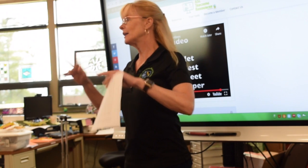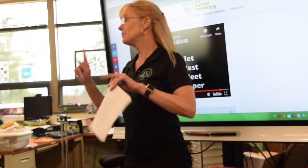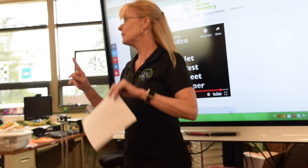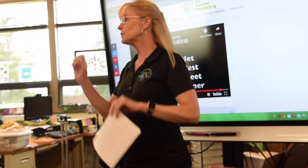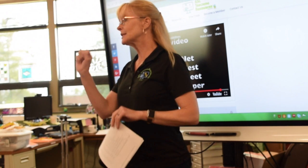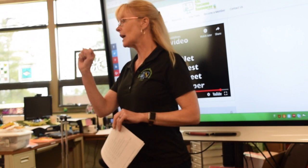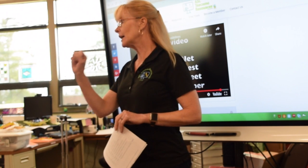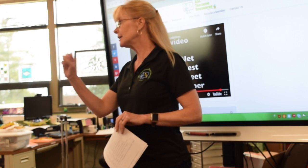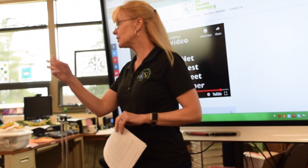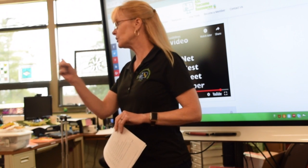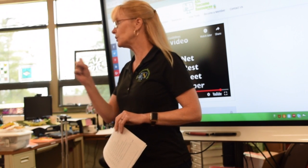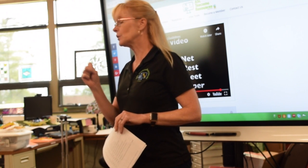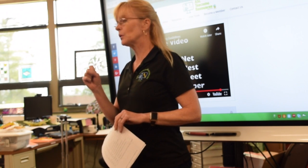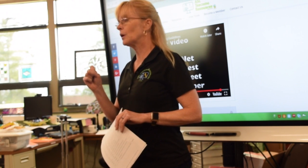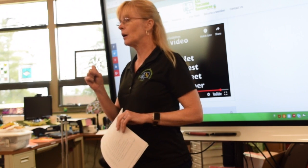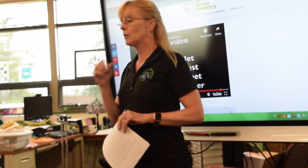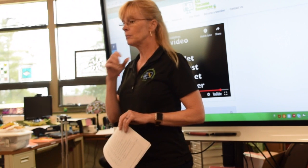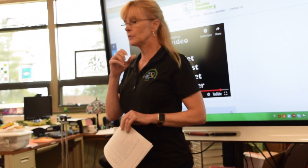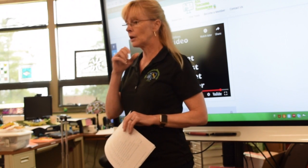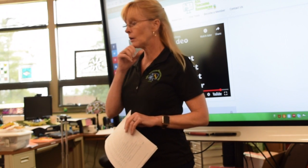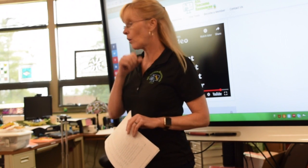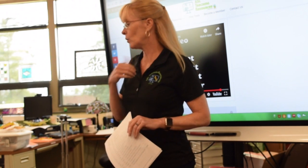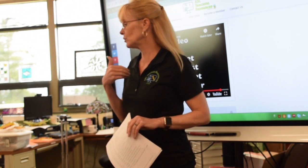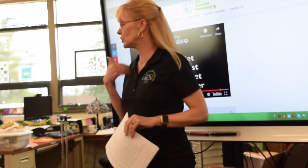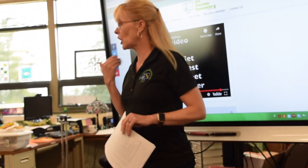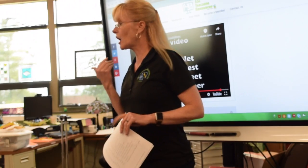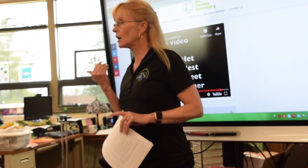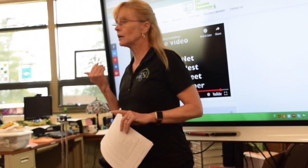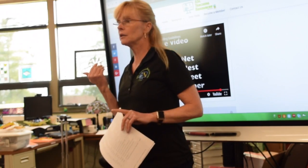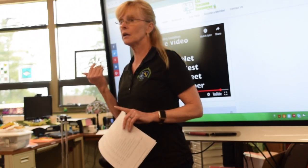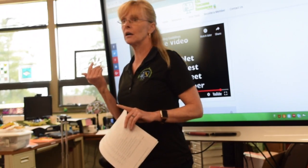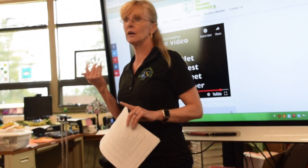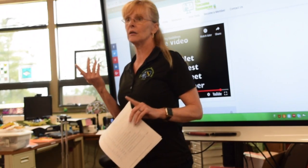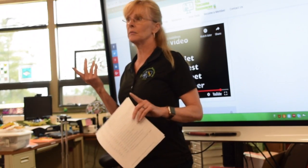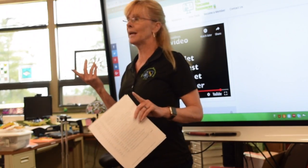of people signing to you, old, young, and